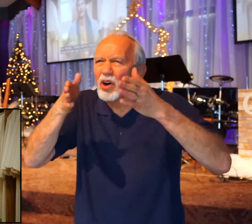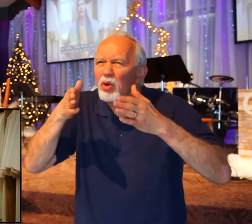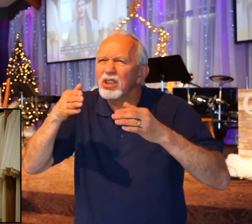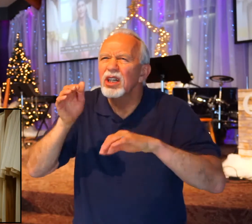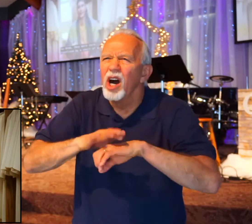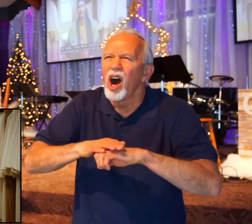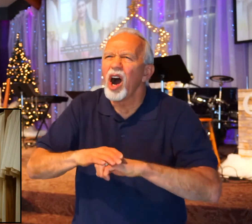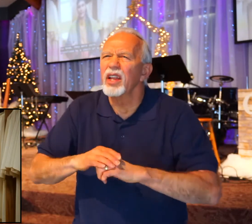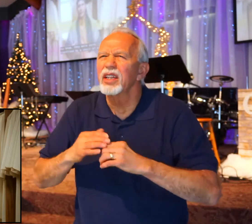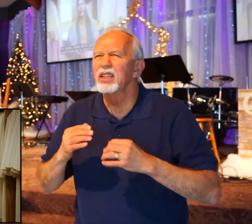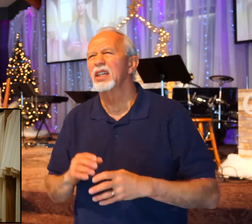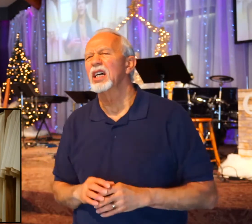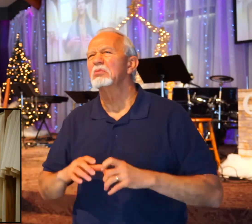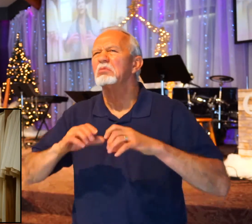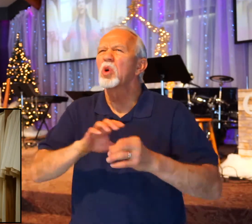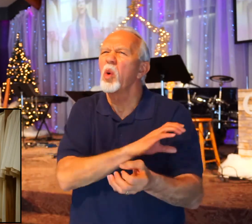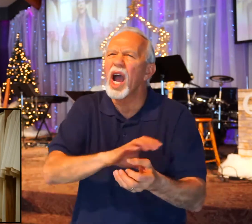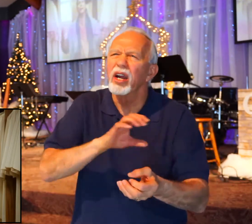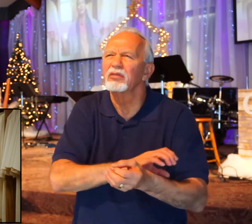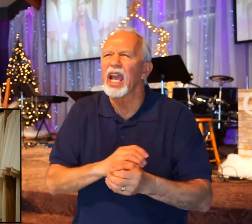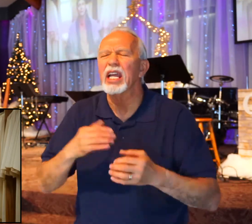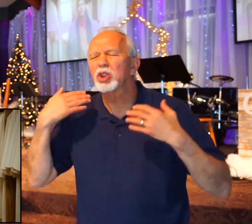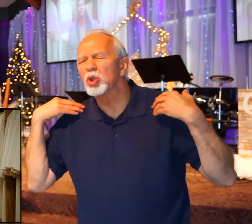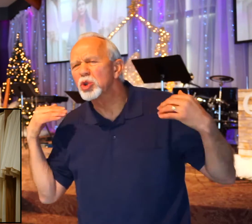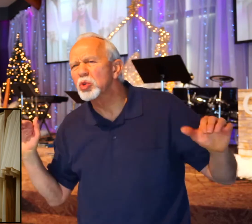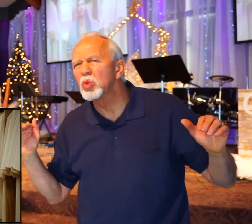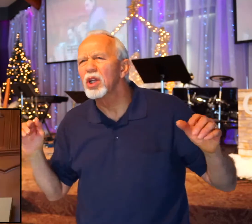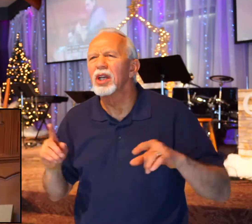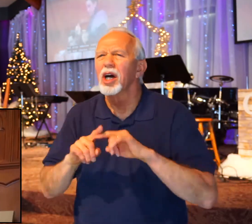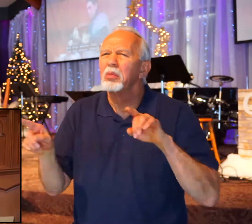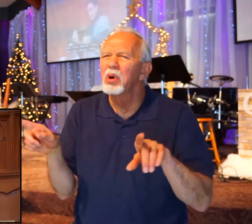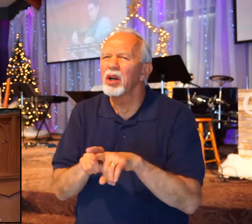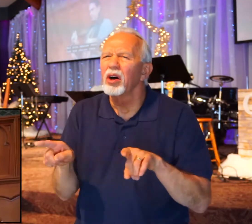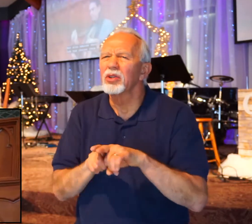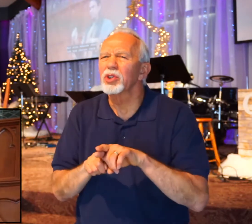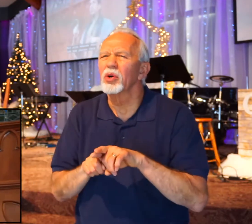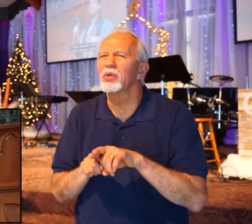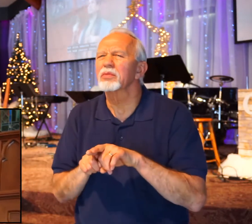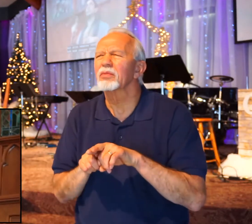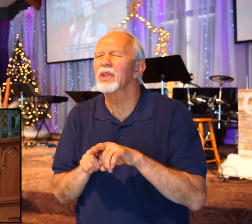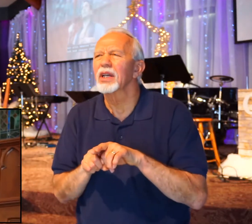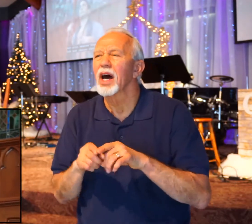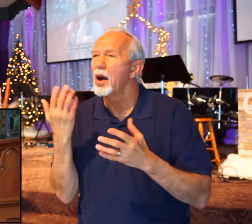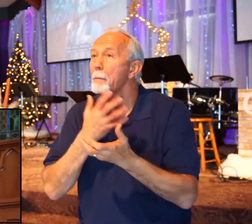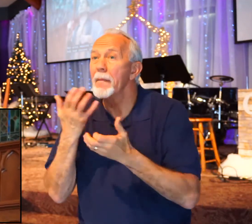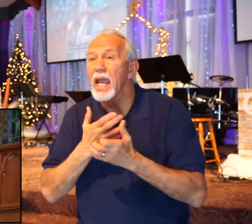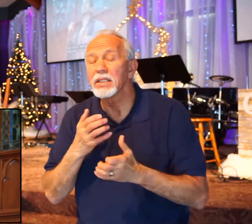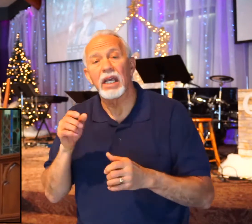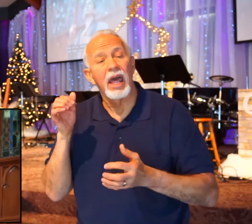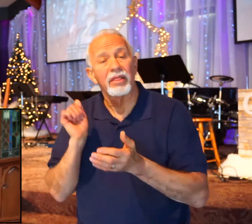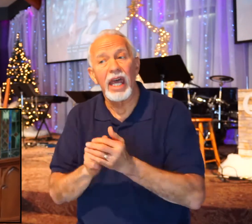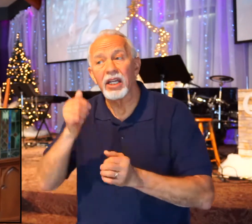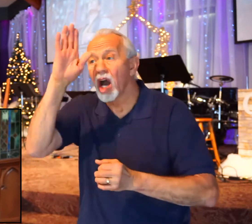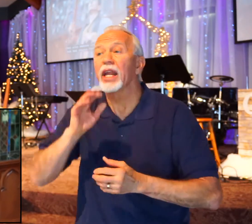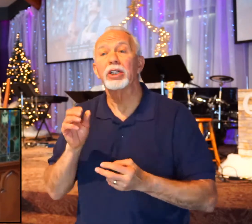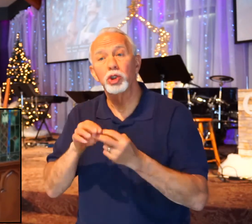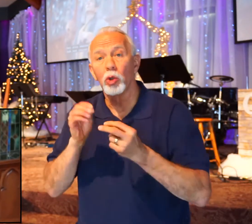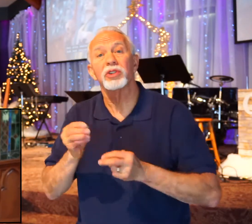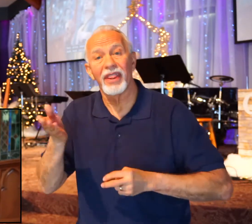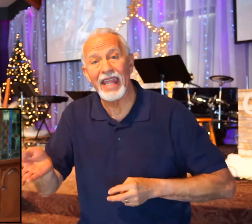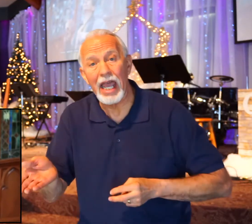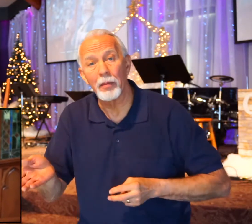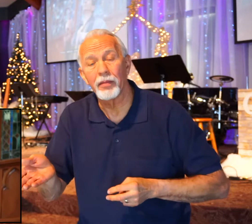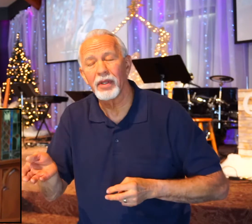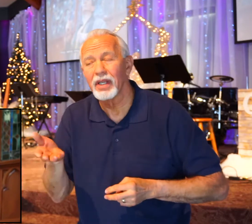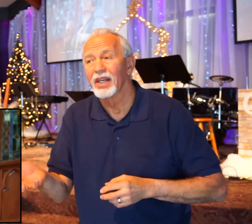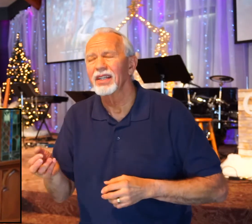by a choir of angels, but also amazed that God had chosen them.